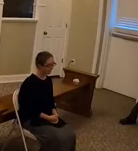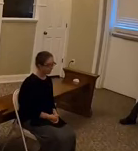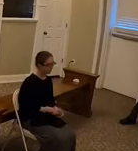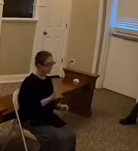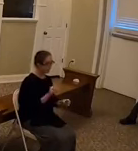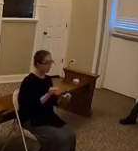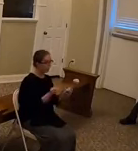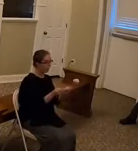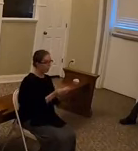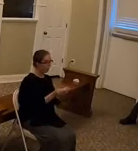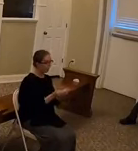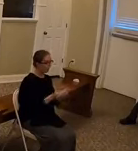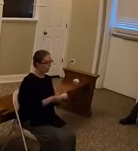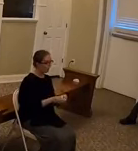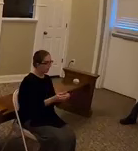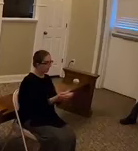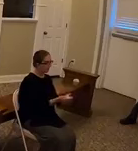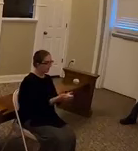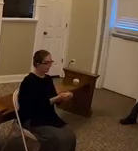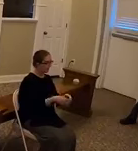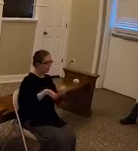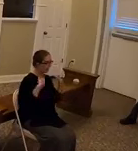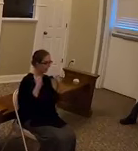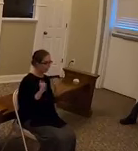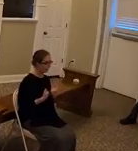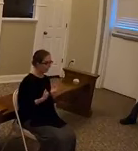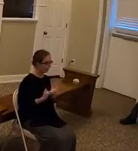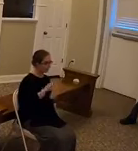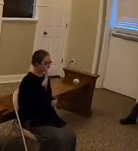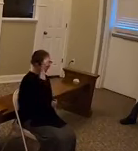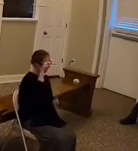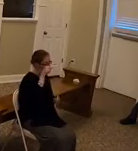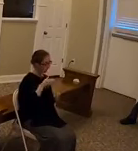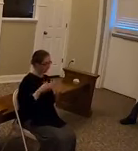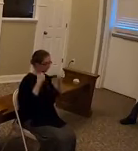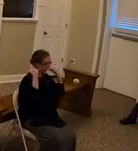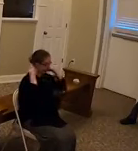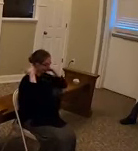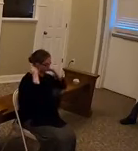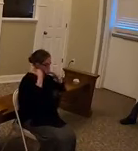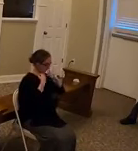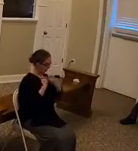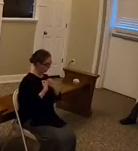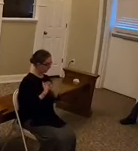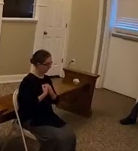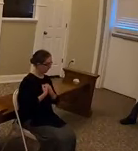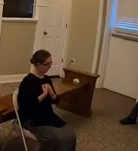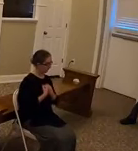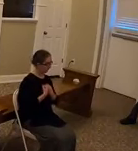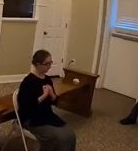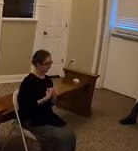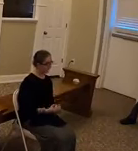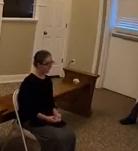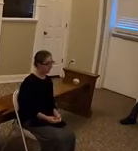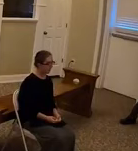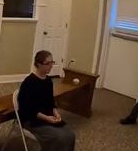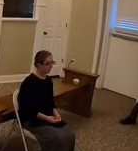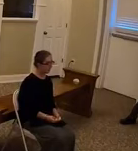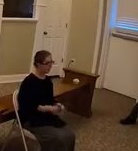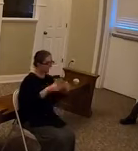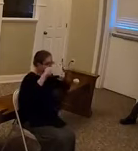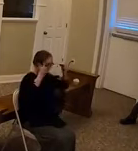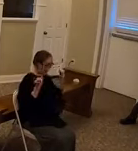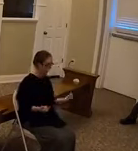You no longer carry that coat that Satan had draped over you. Ooh, hallelujah.